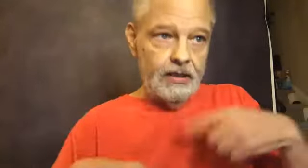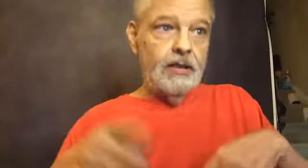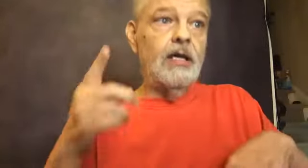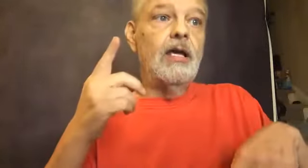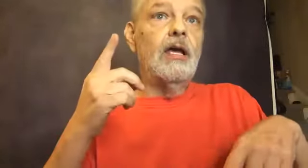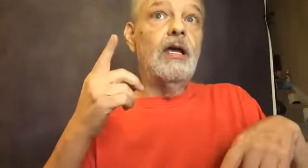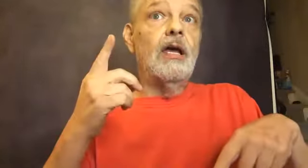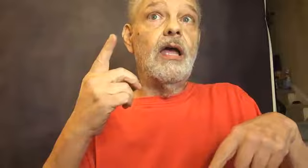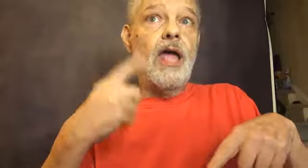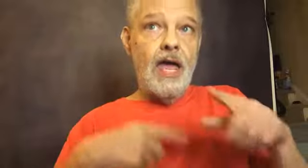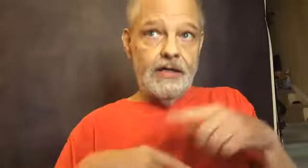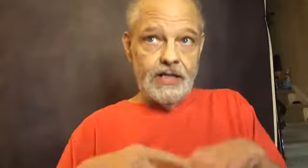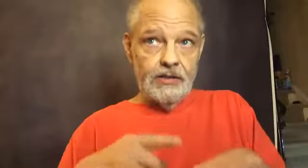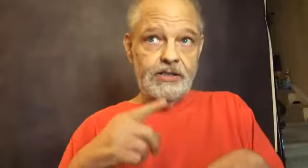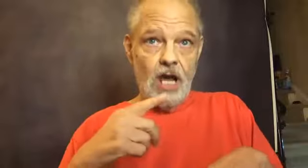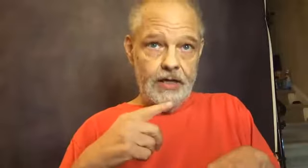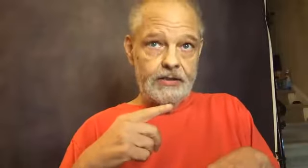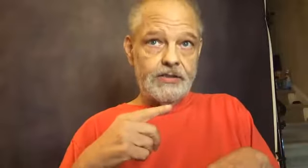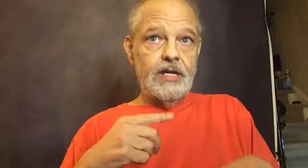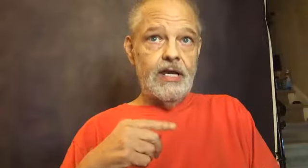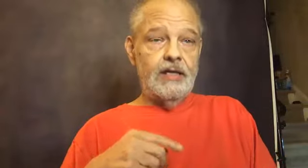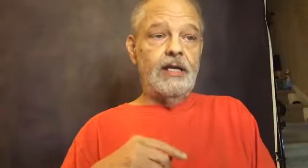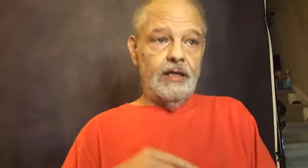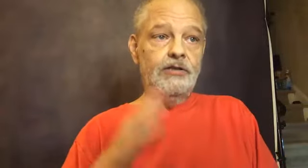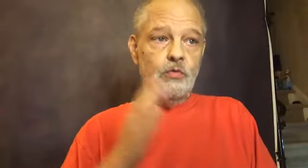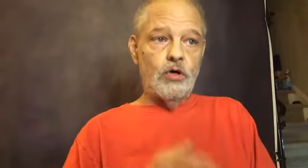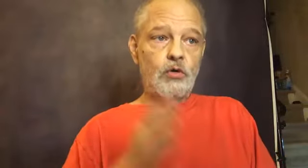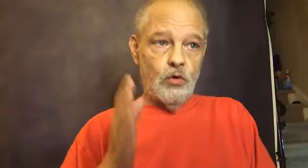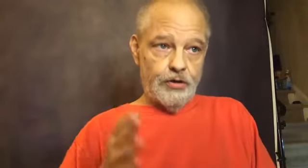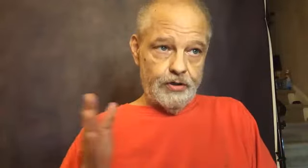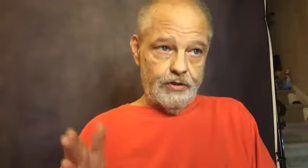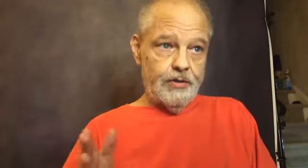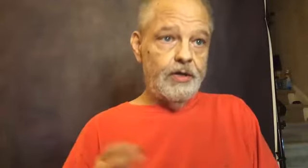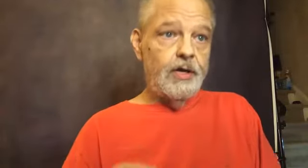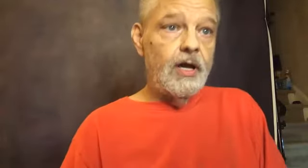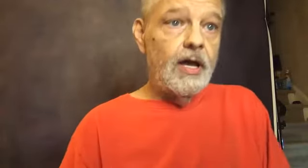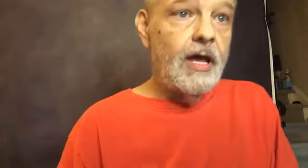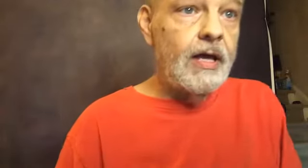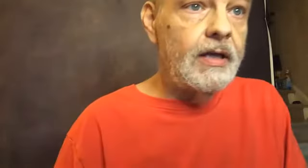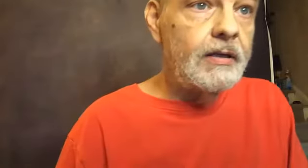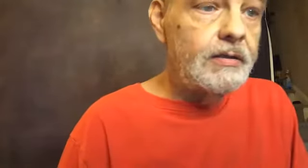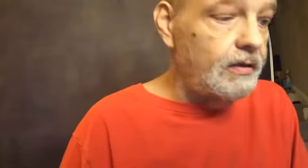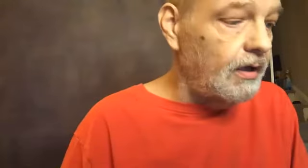signing ASL signs in English word order. And